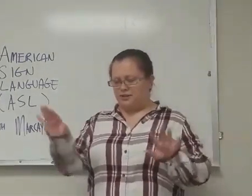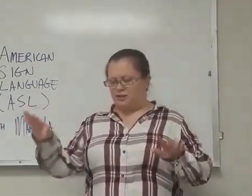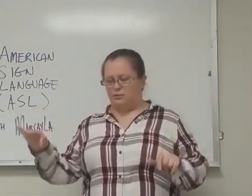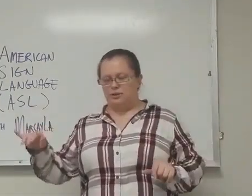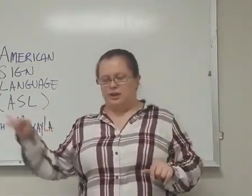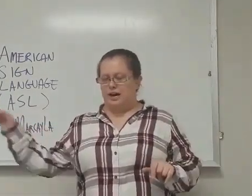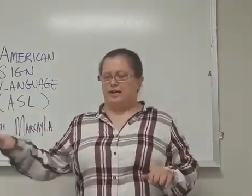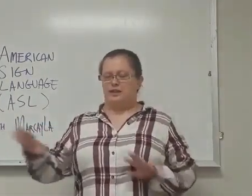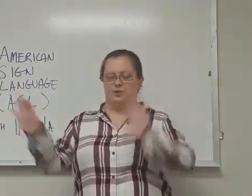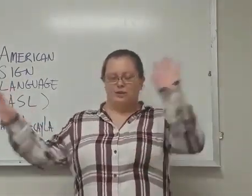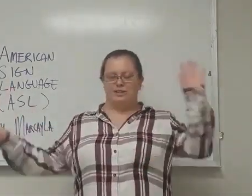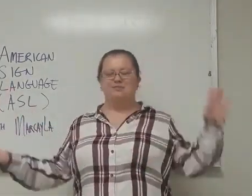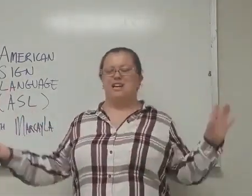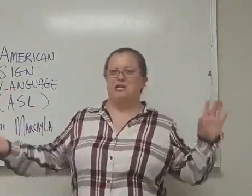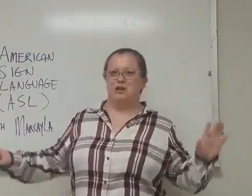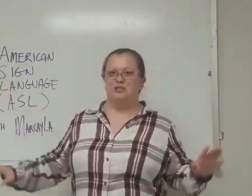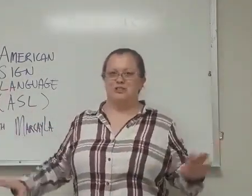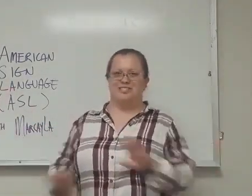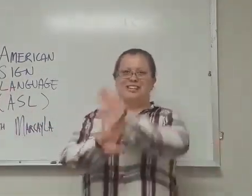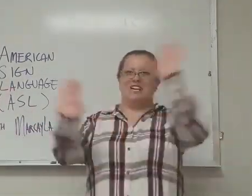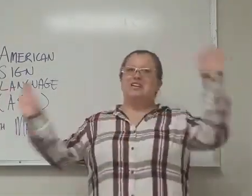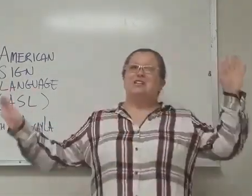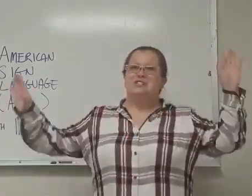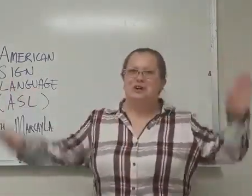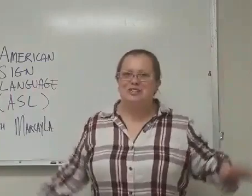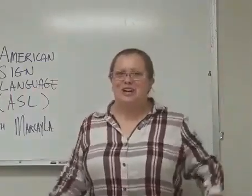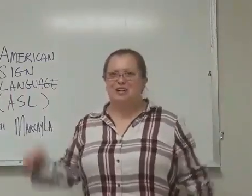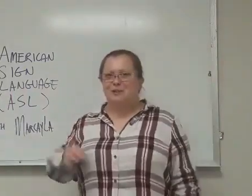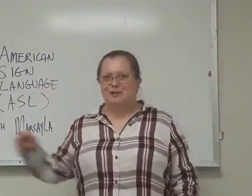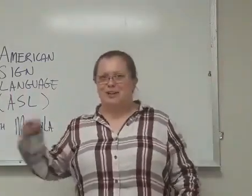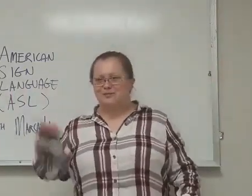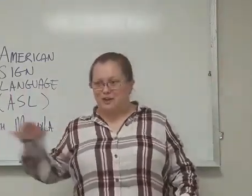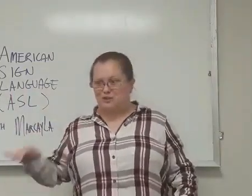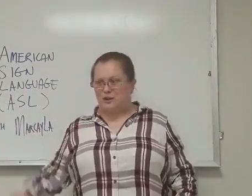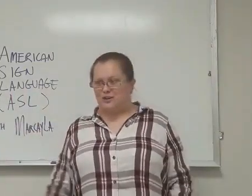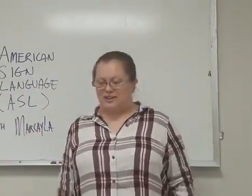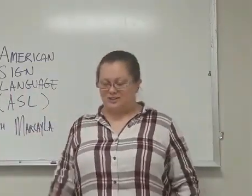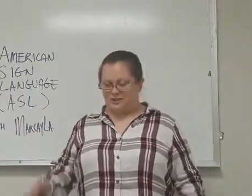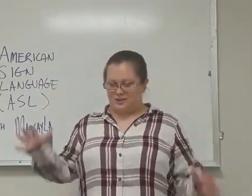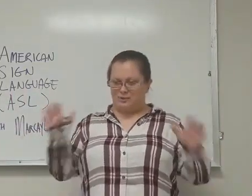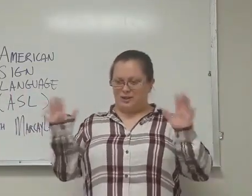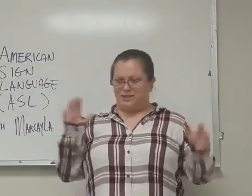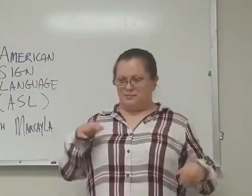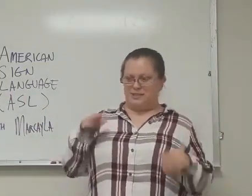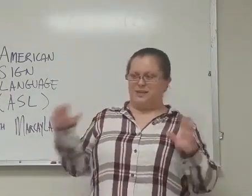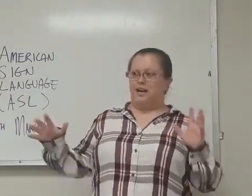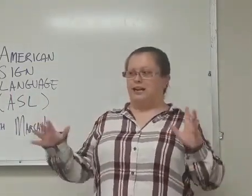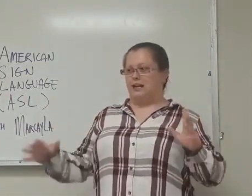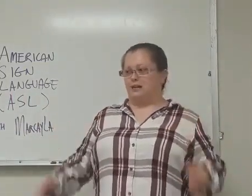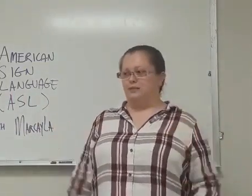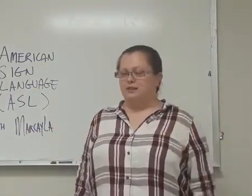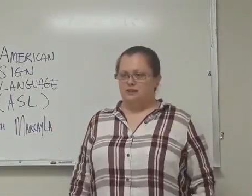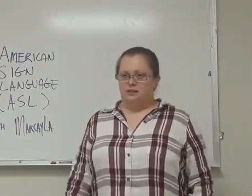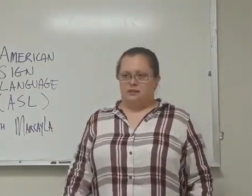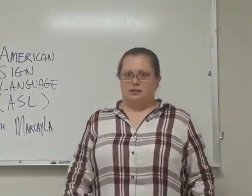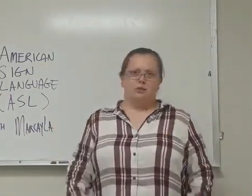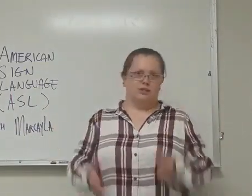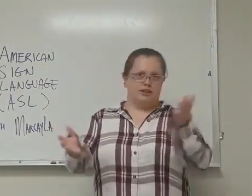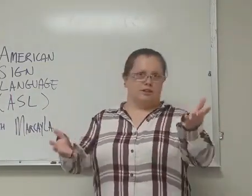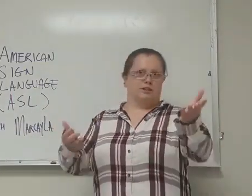accidentally put an I in there when I don't. Okay. Because I get so excited about like finger spelling it because I want to get to my sign name. Once again, like